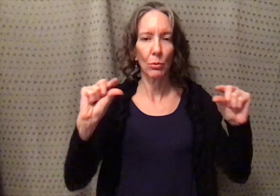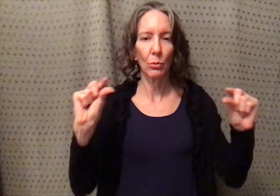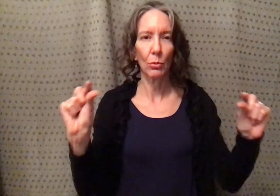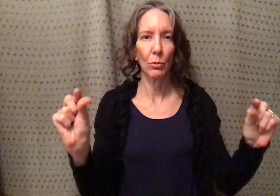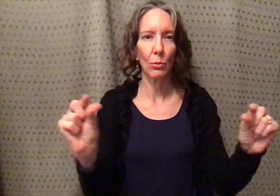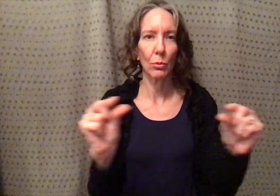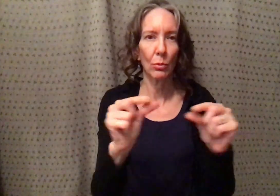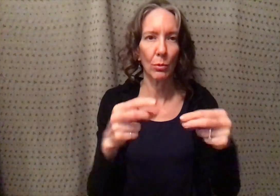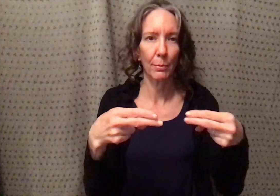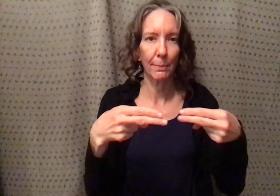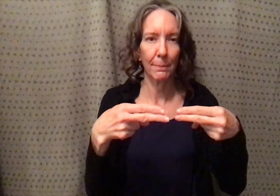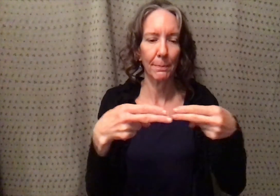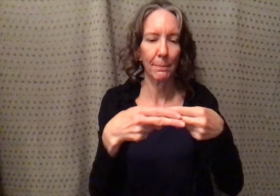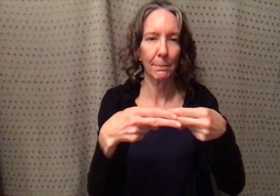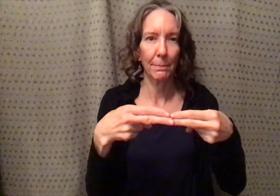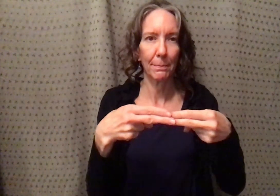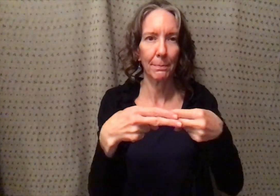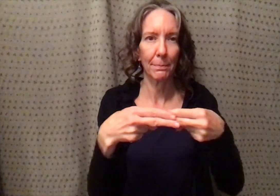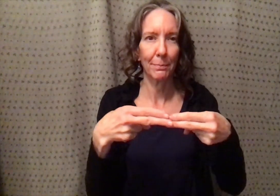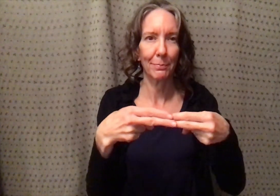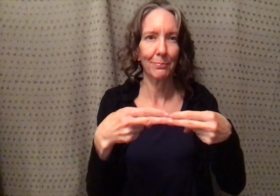crescent-shaped with a belt closure.